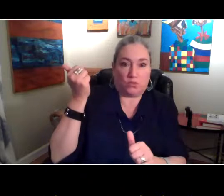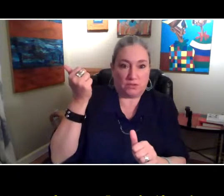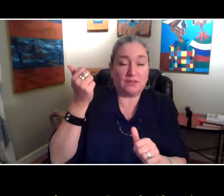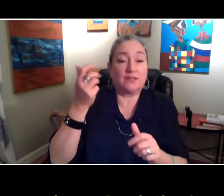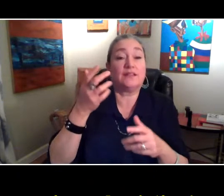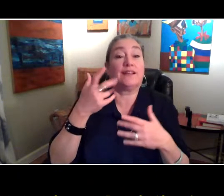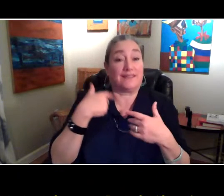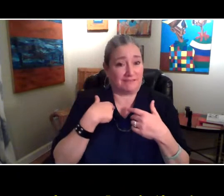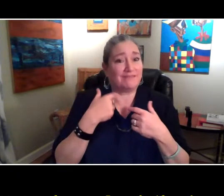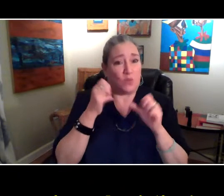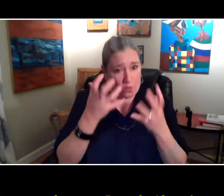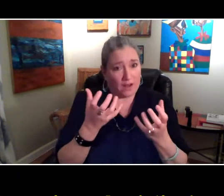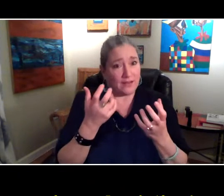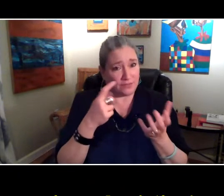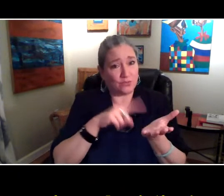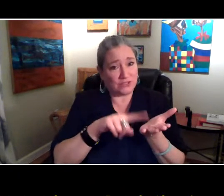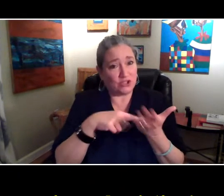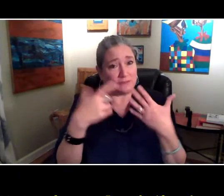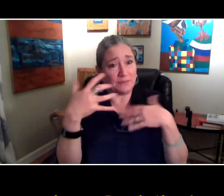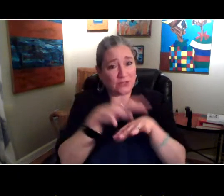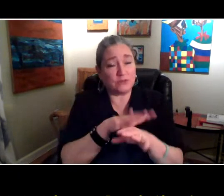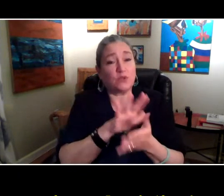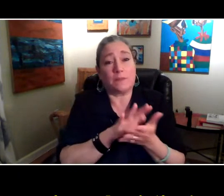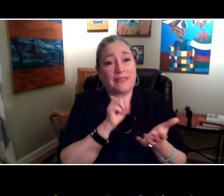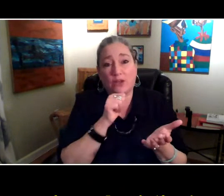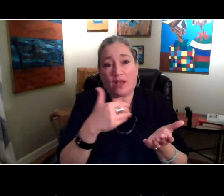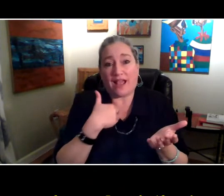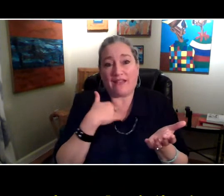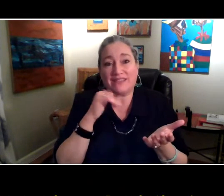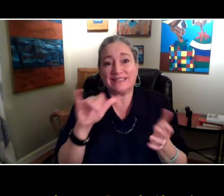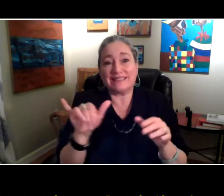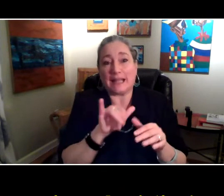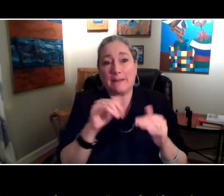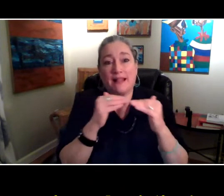the most extensive DCCW